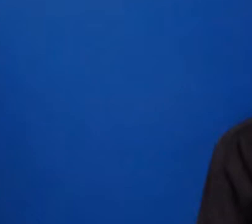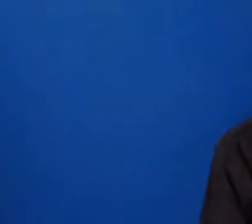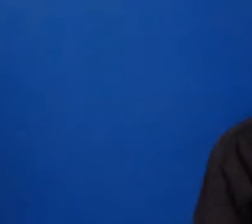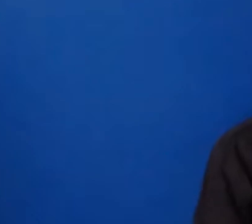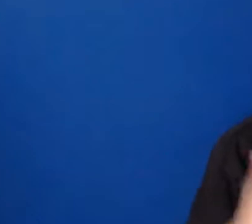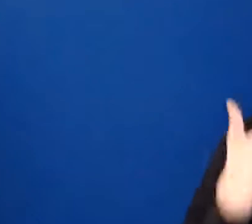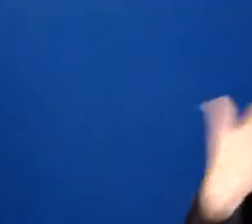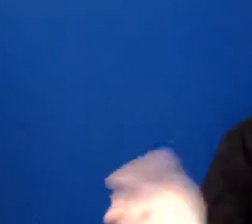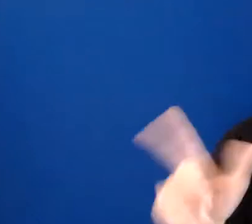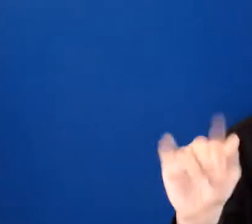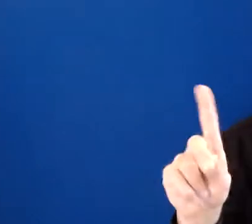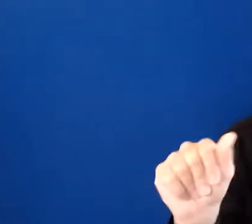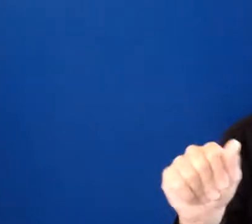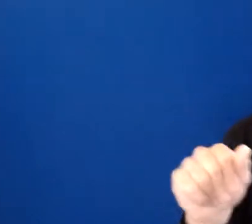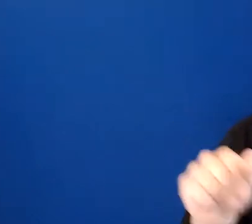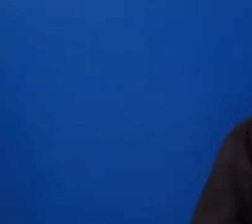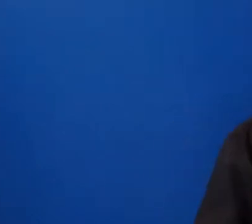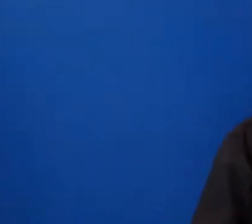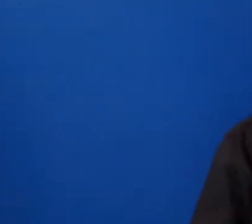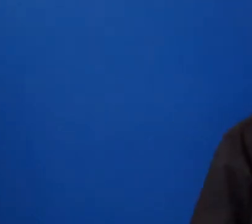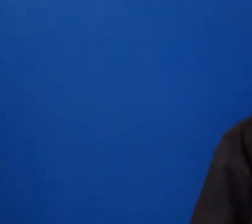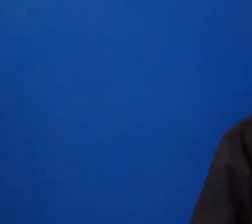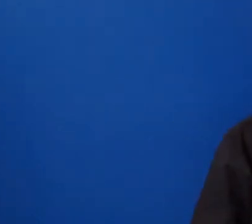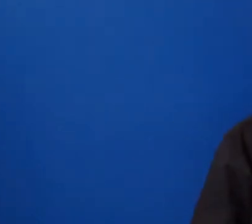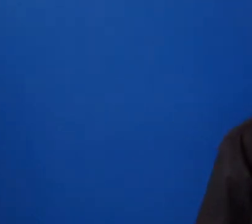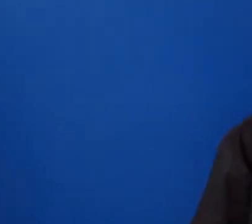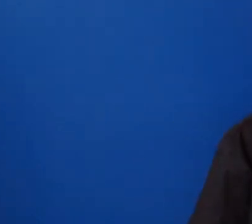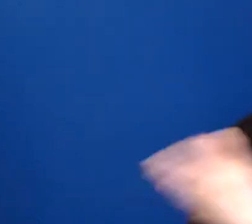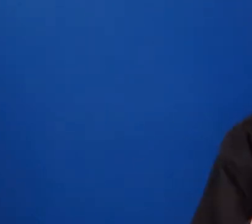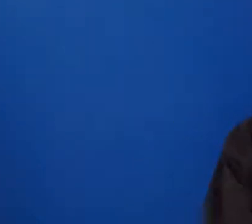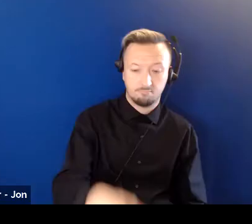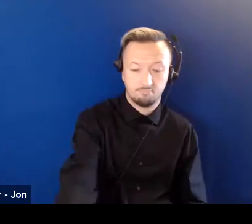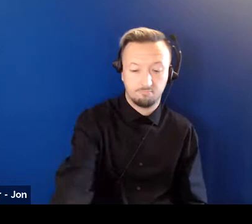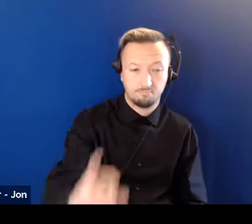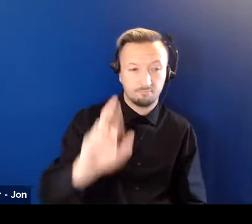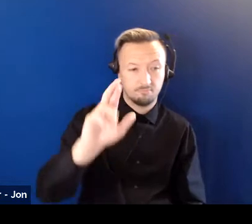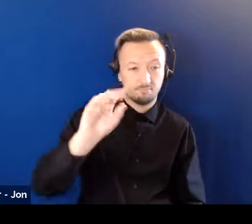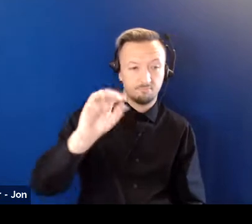Thanks, Linda. Appreciate that. Let's go next to Rochelle.